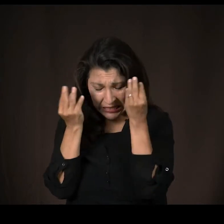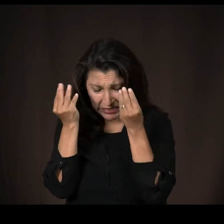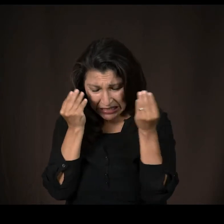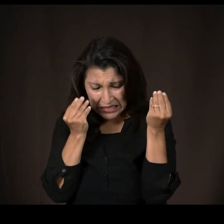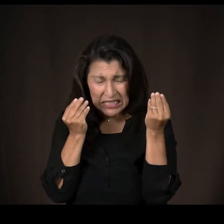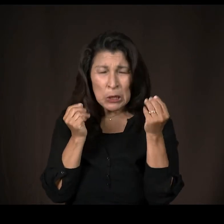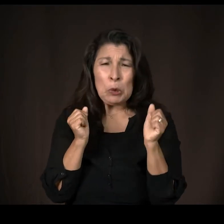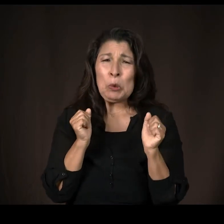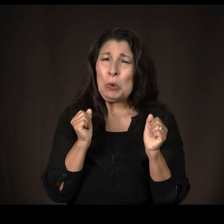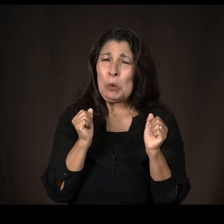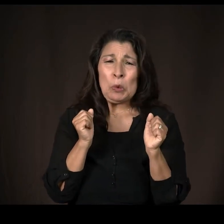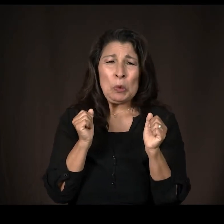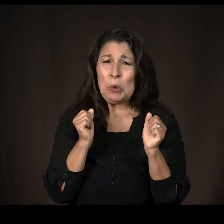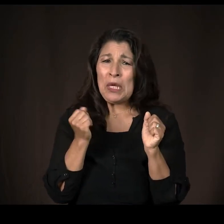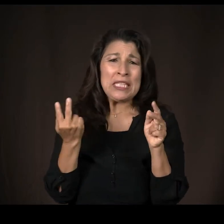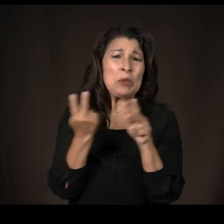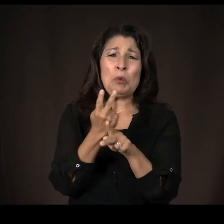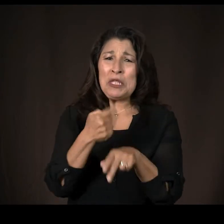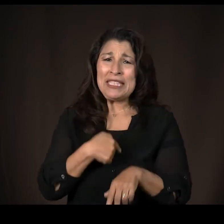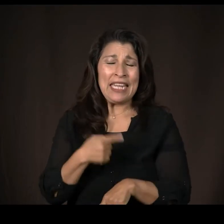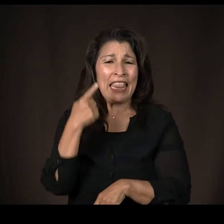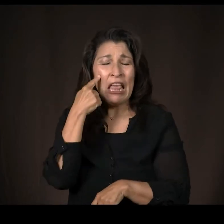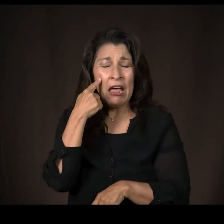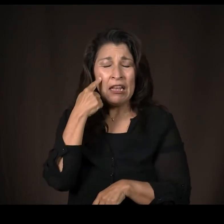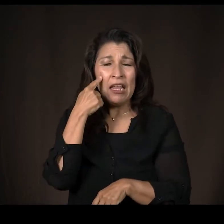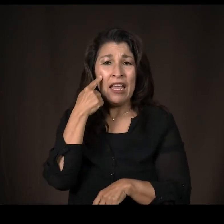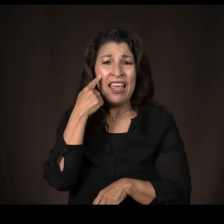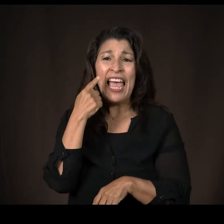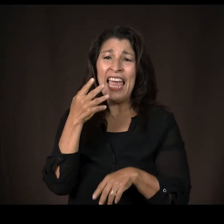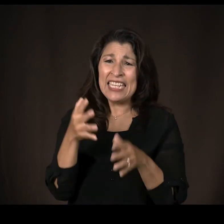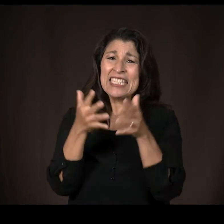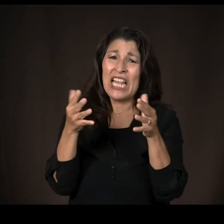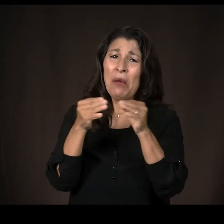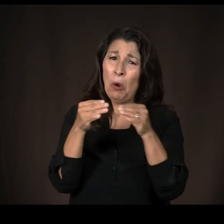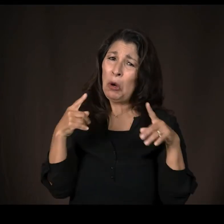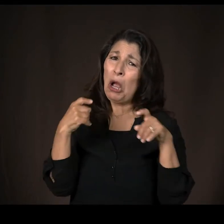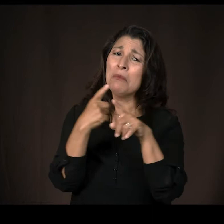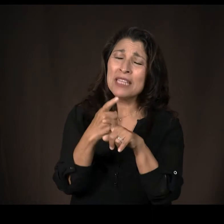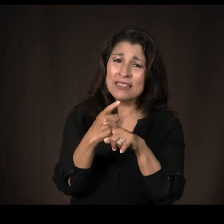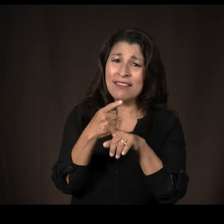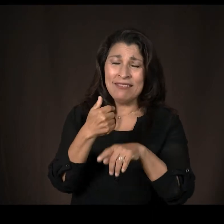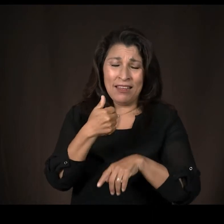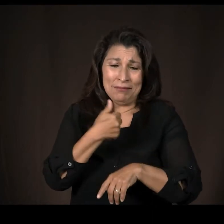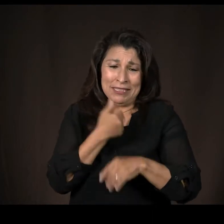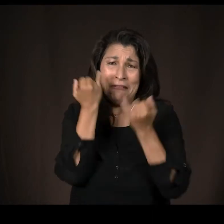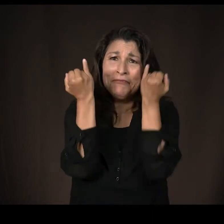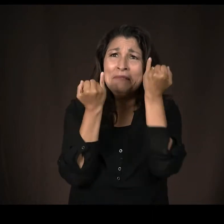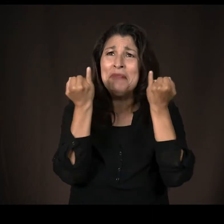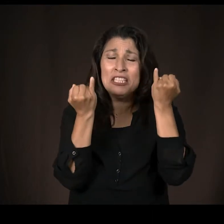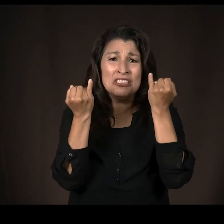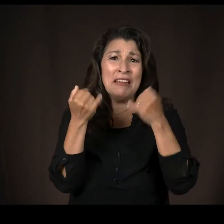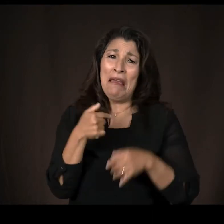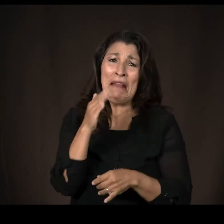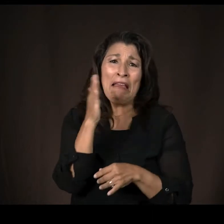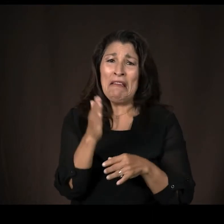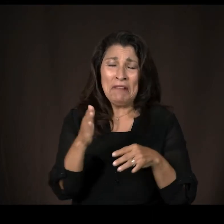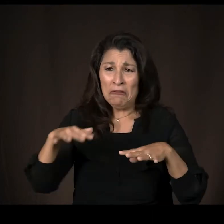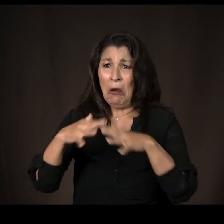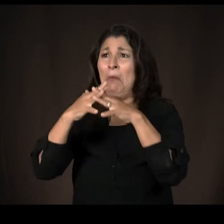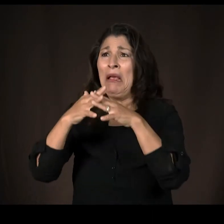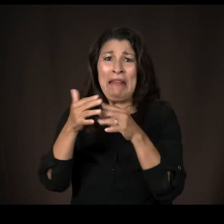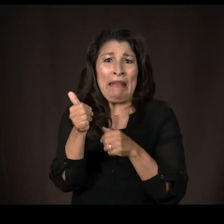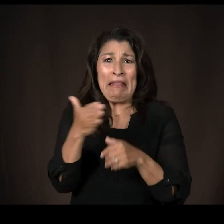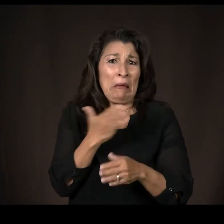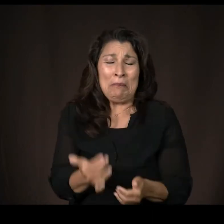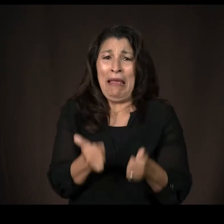thinking, it's far worse than I thought. And it's a lot more complicated than I ever imagined. And I have never built anything